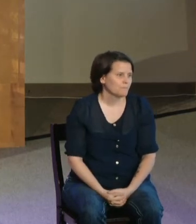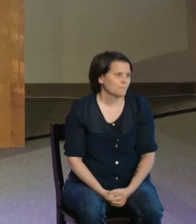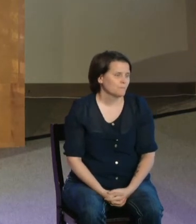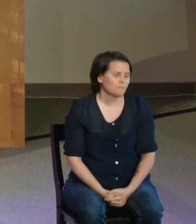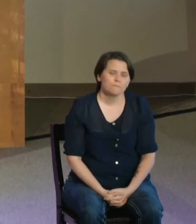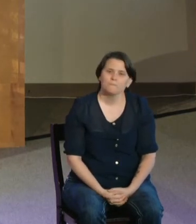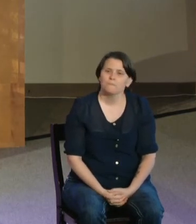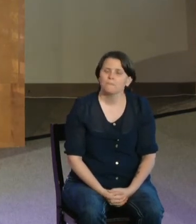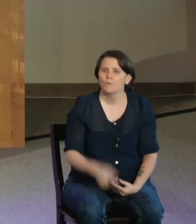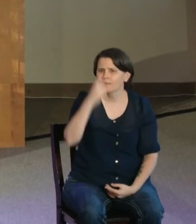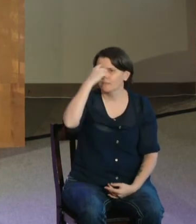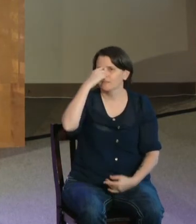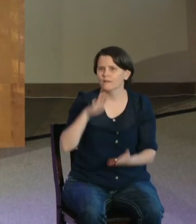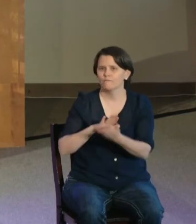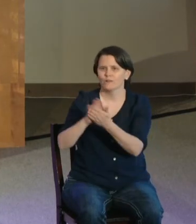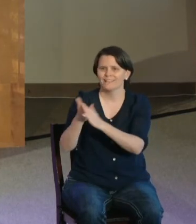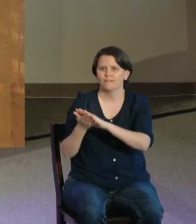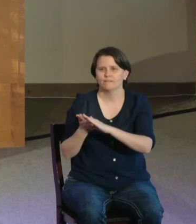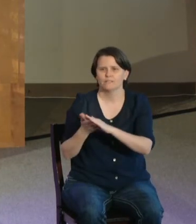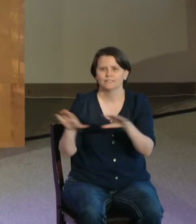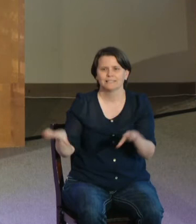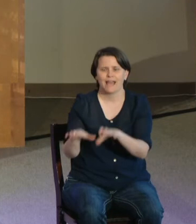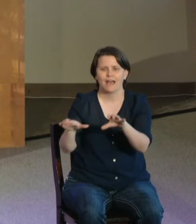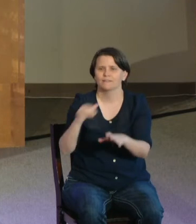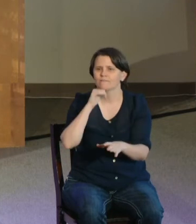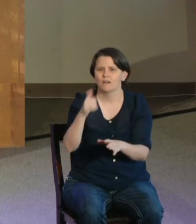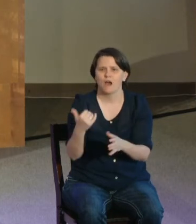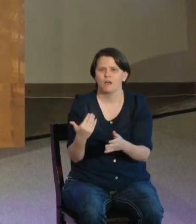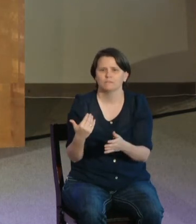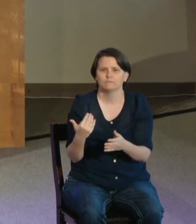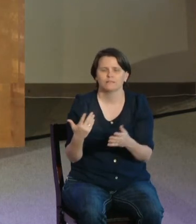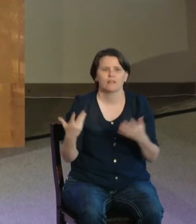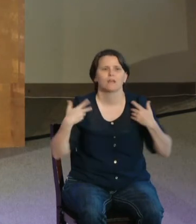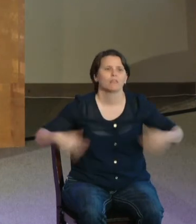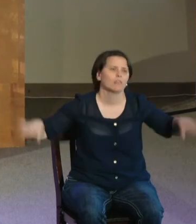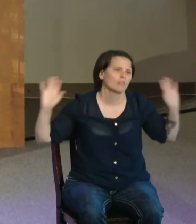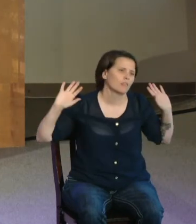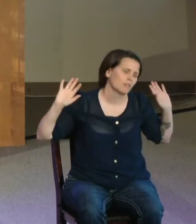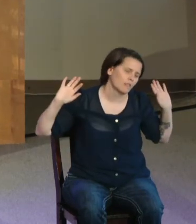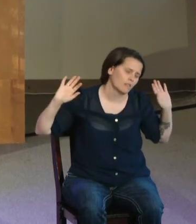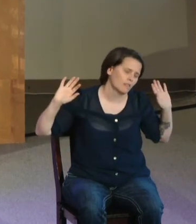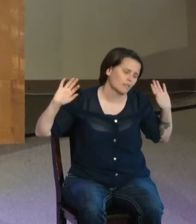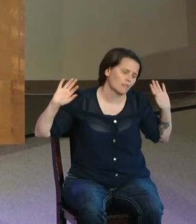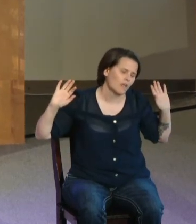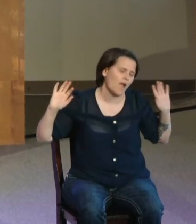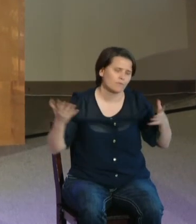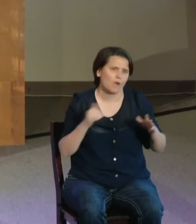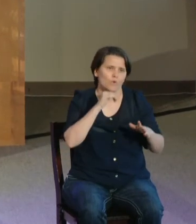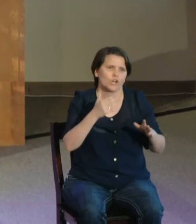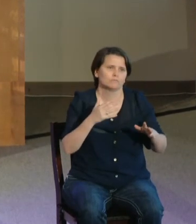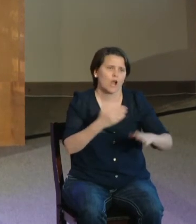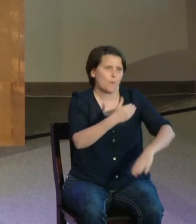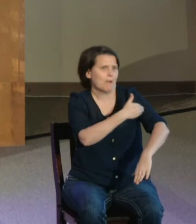Often we think forgiveness is an action of helplessness and a surrender to powerlessness. We think that if we